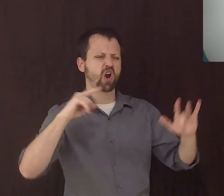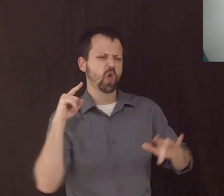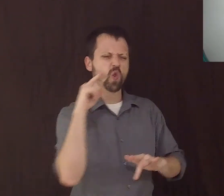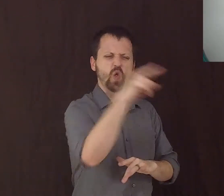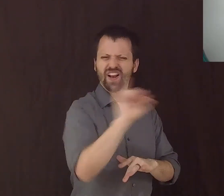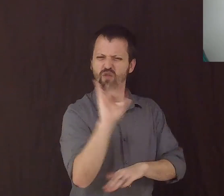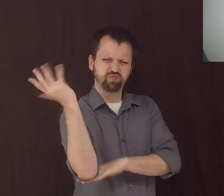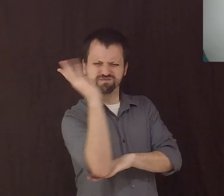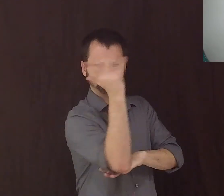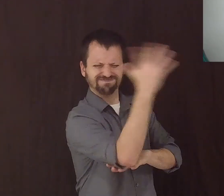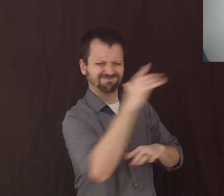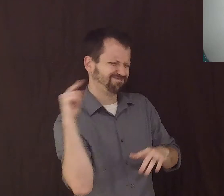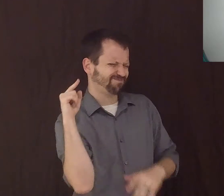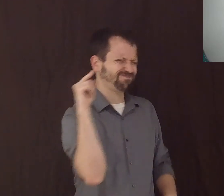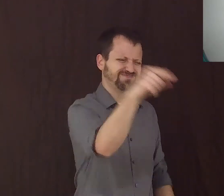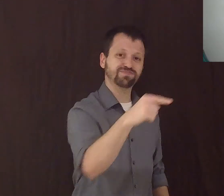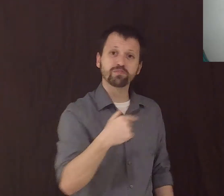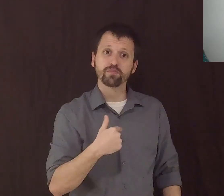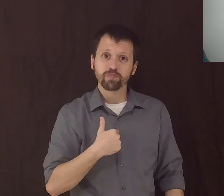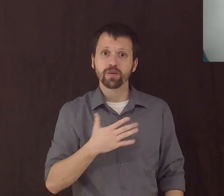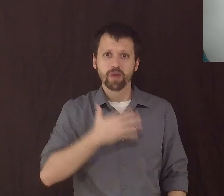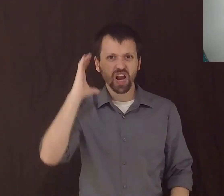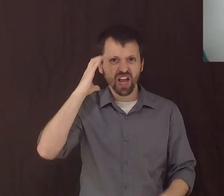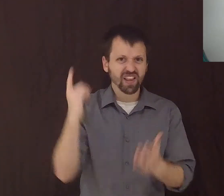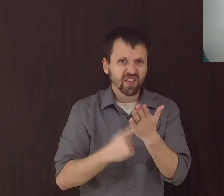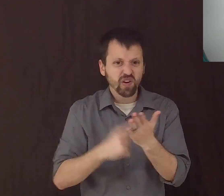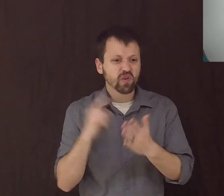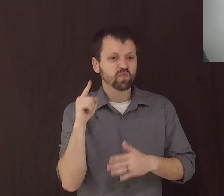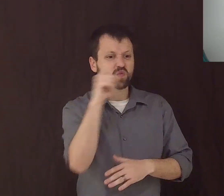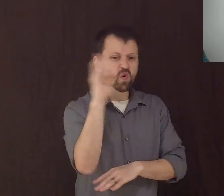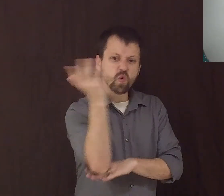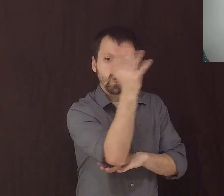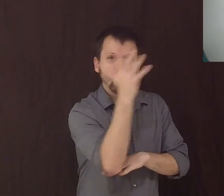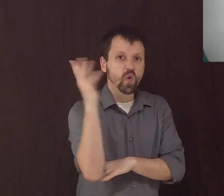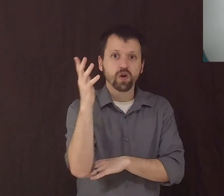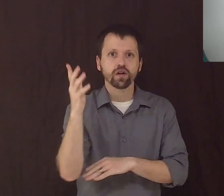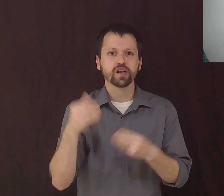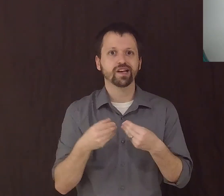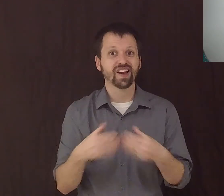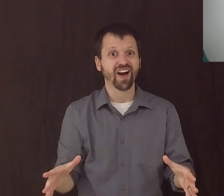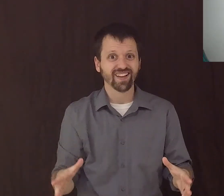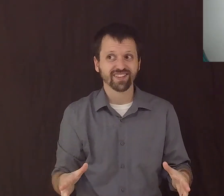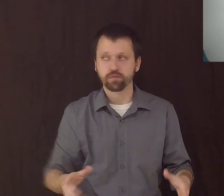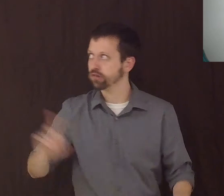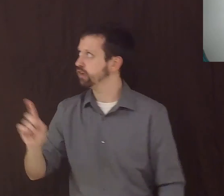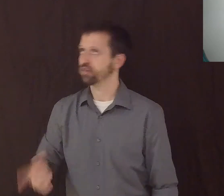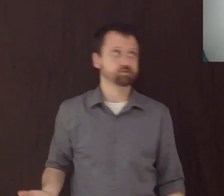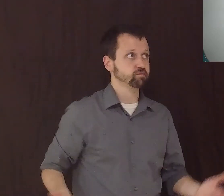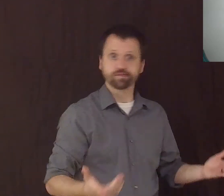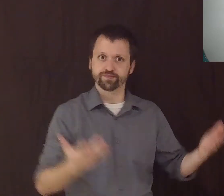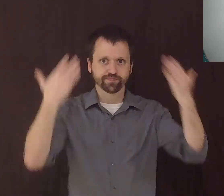And sometimes me and my cousins, we would go out in the woods and sometimes it get lost. It's like we didn't know where we